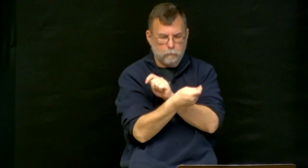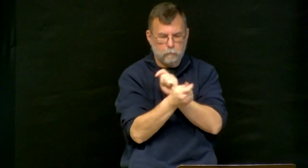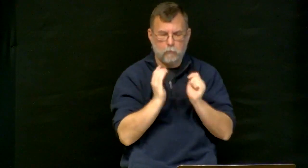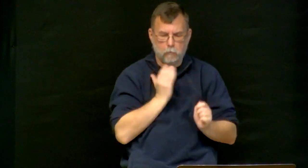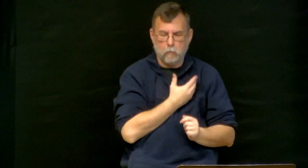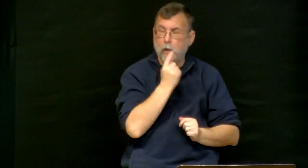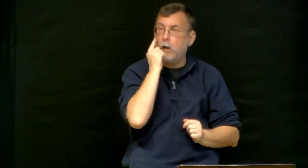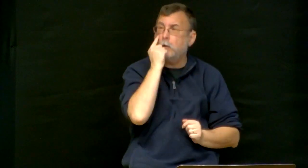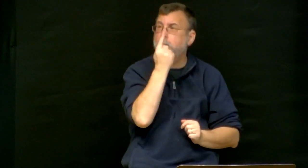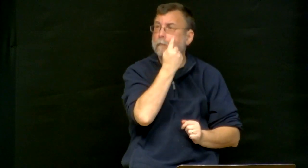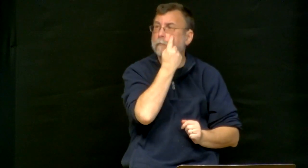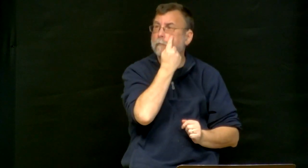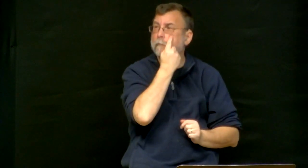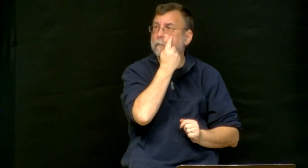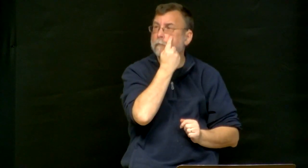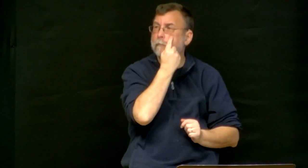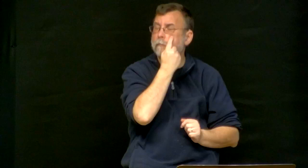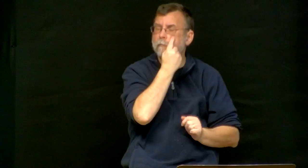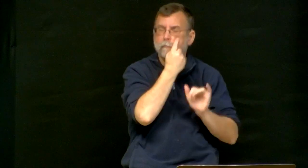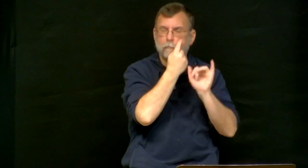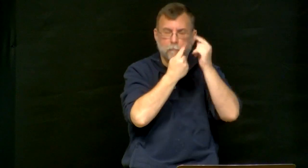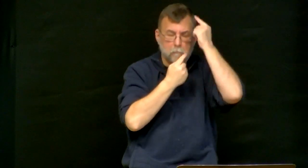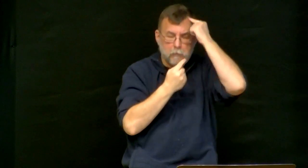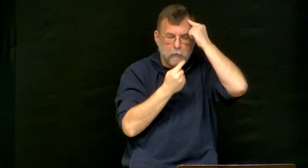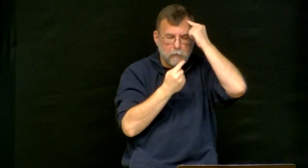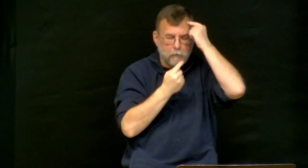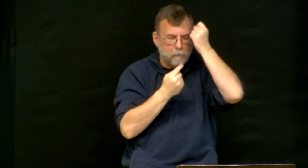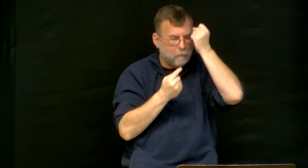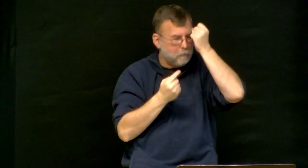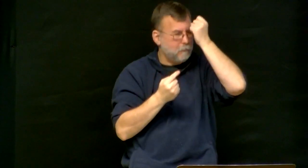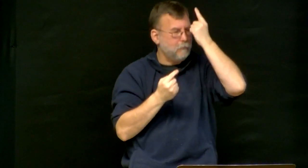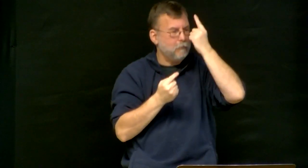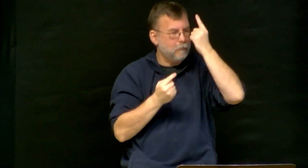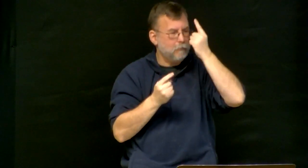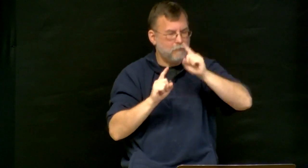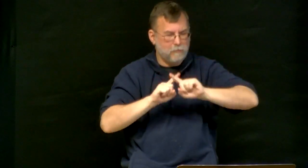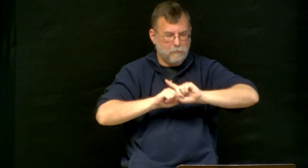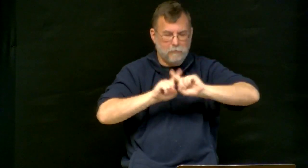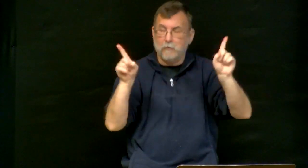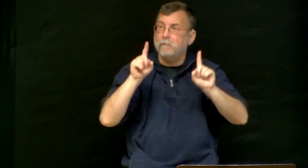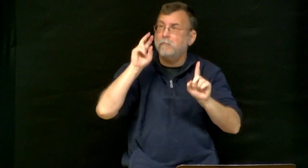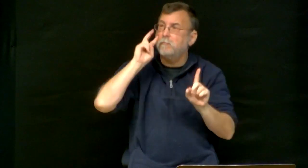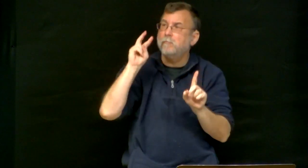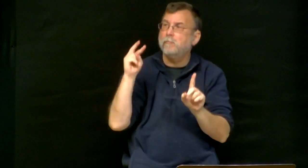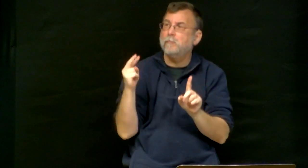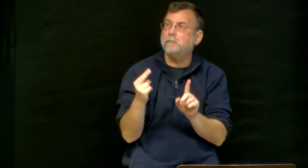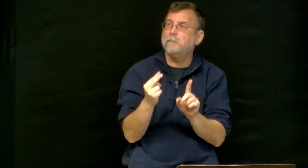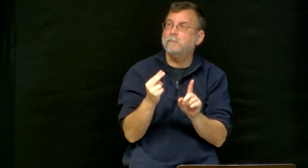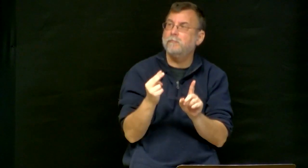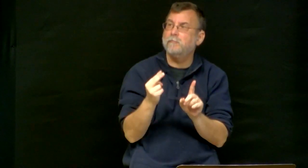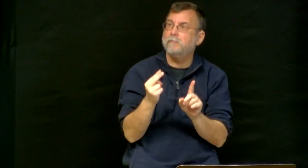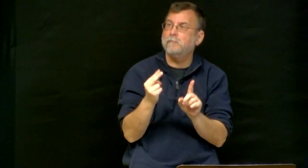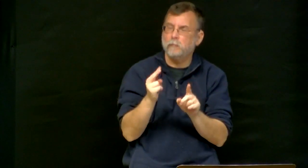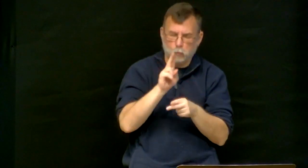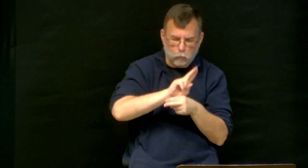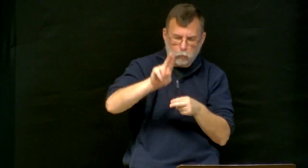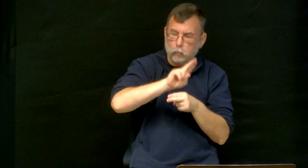today you really tried to change our eyes and perspective and our mind to understand